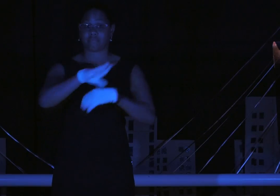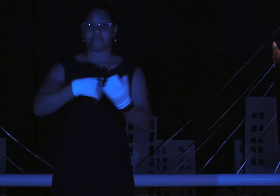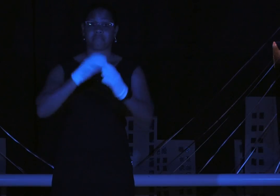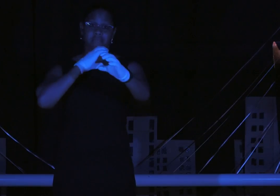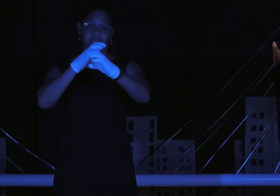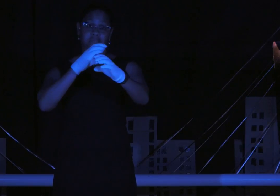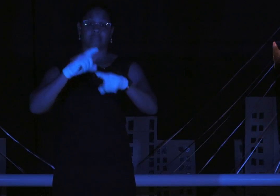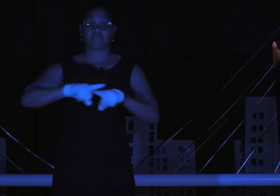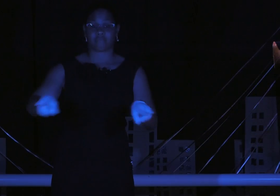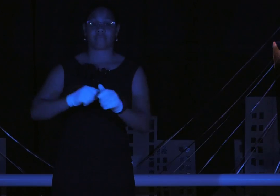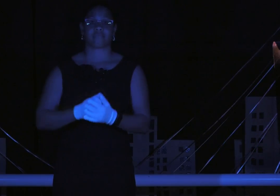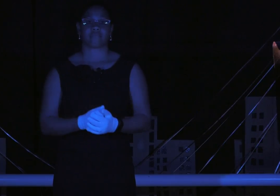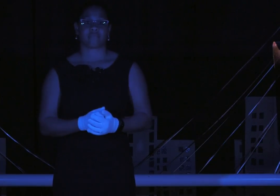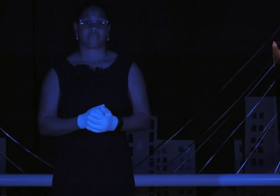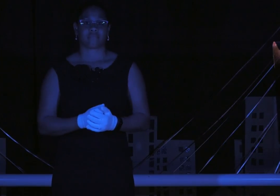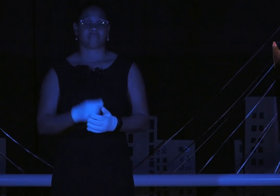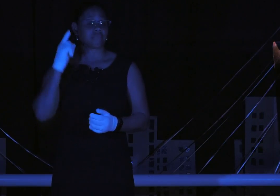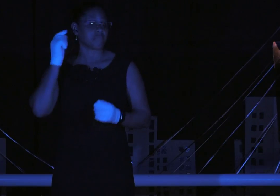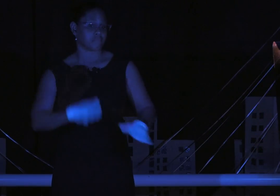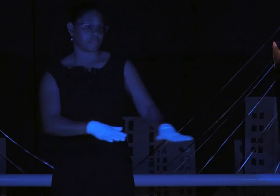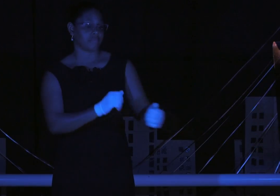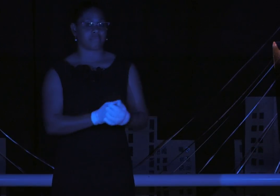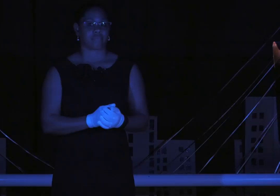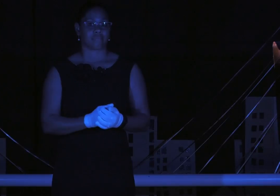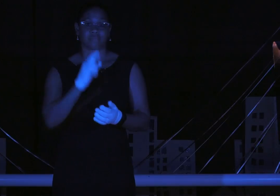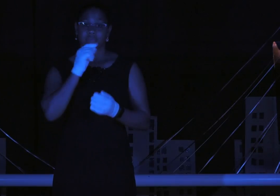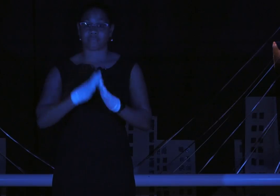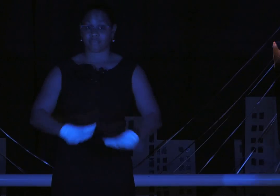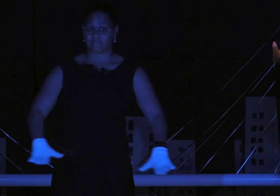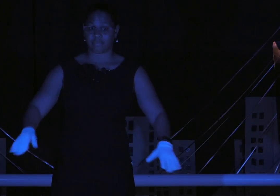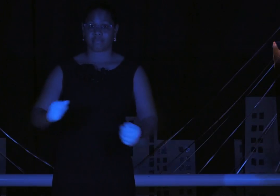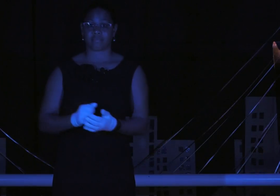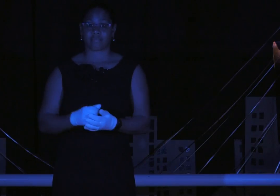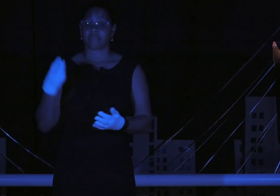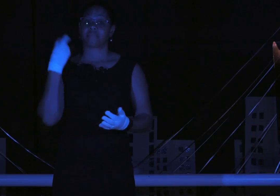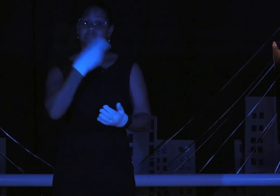differently. Noisy, silent, we are still human.